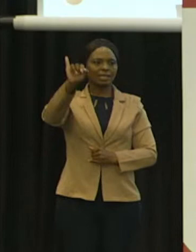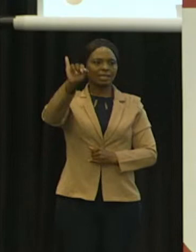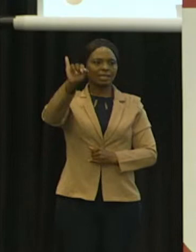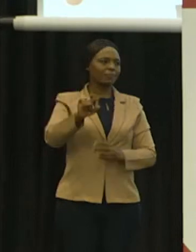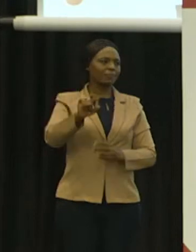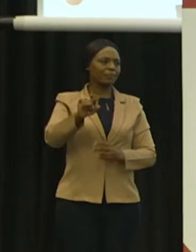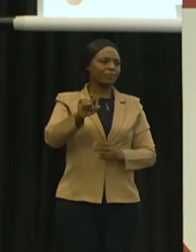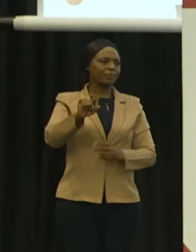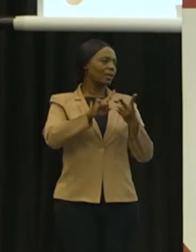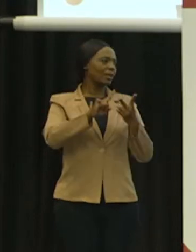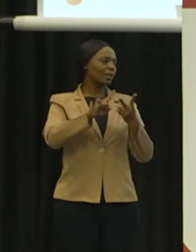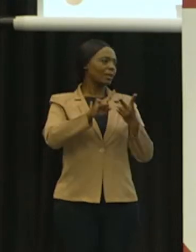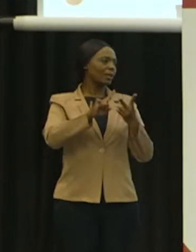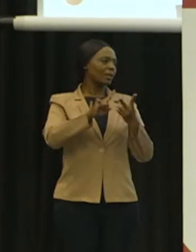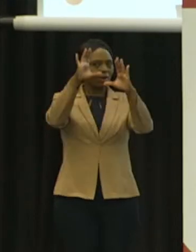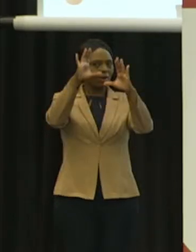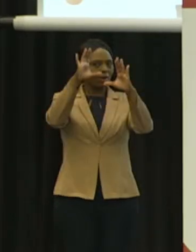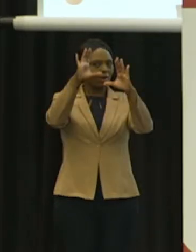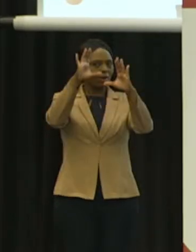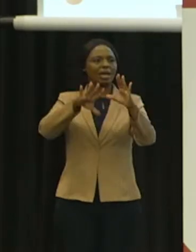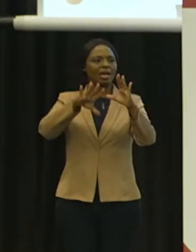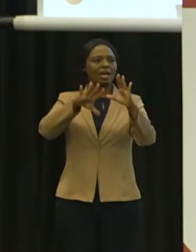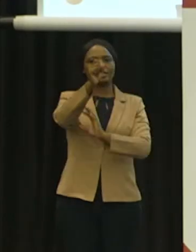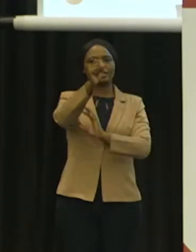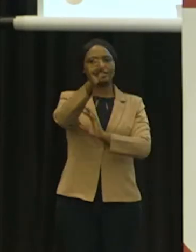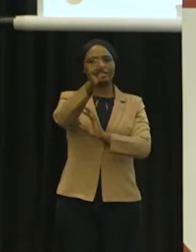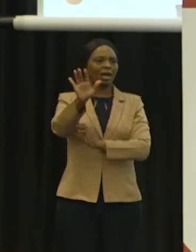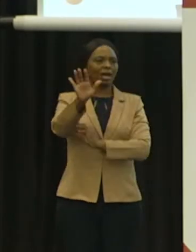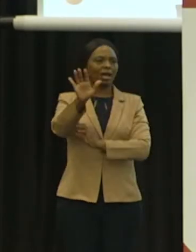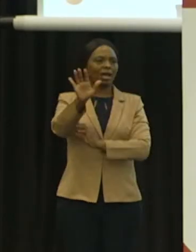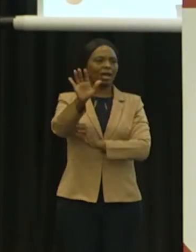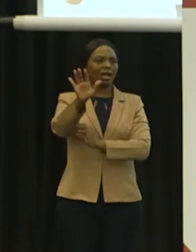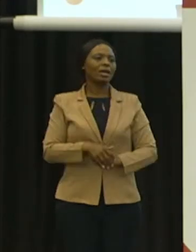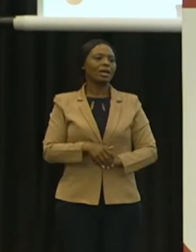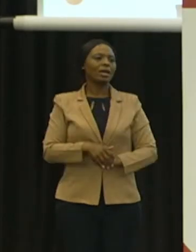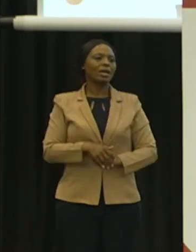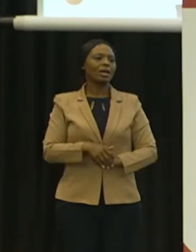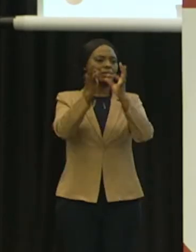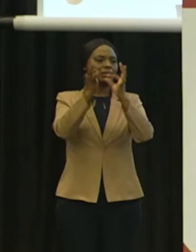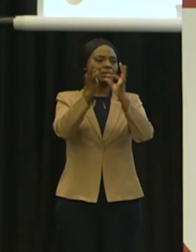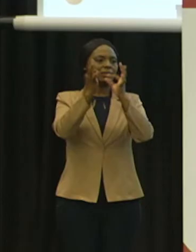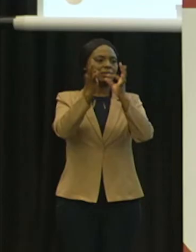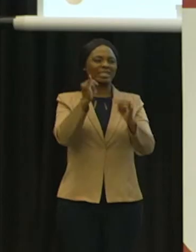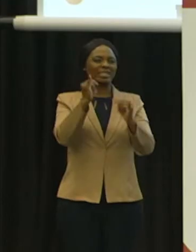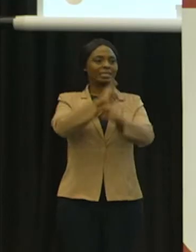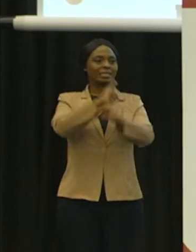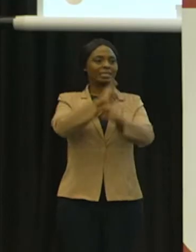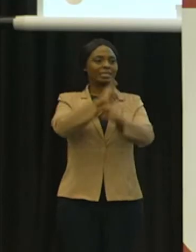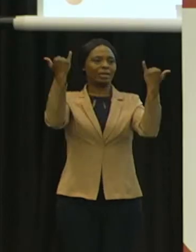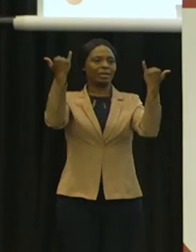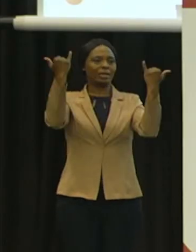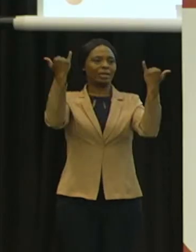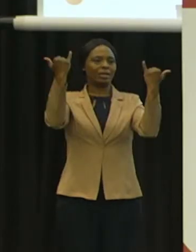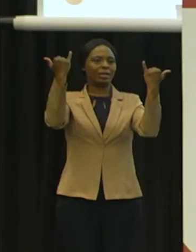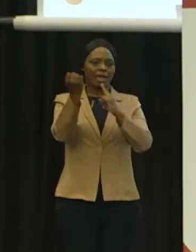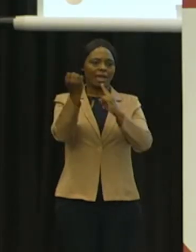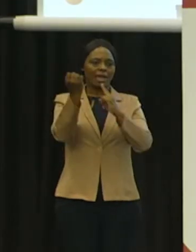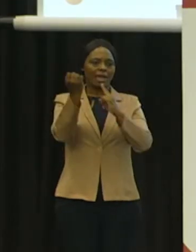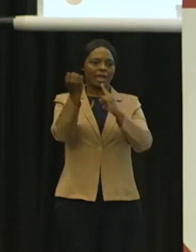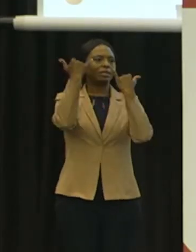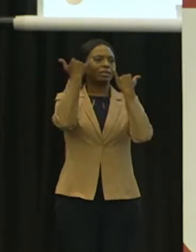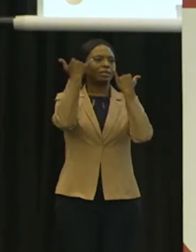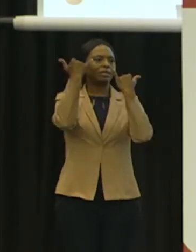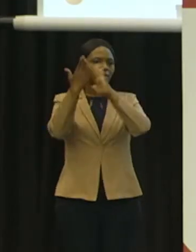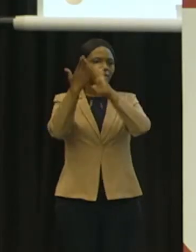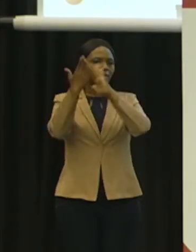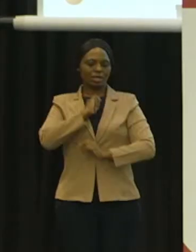not focused on all the other sexually transmitted diseases. And it's particularly having some severe effects in terms of our MSM community and